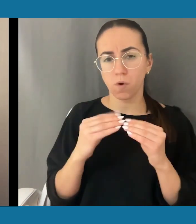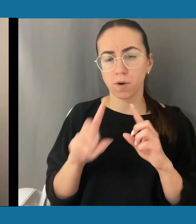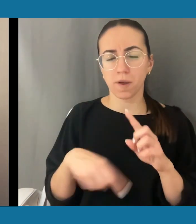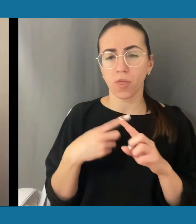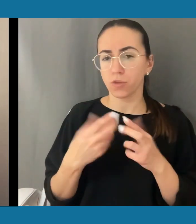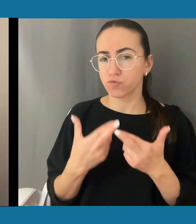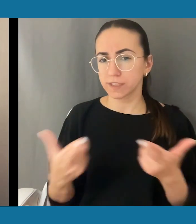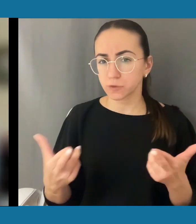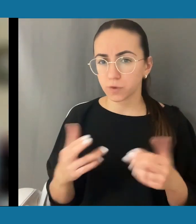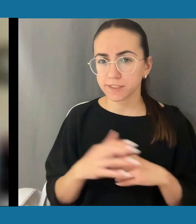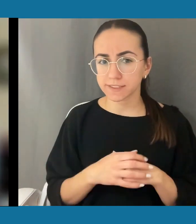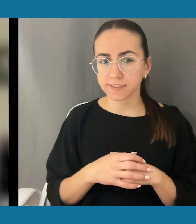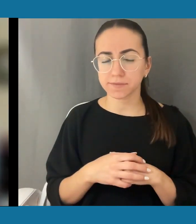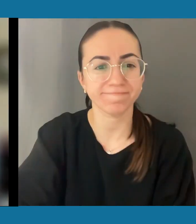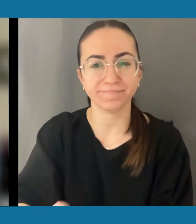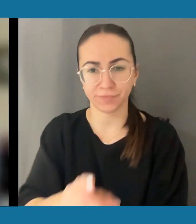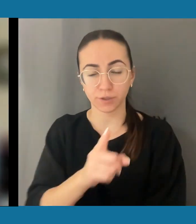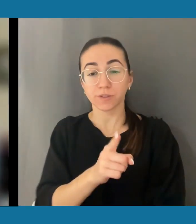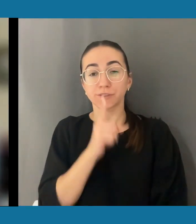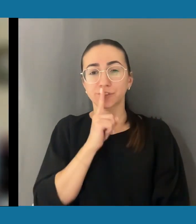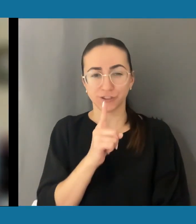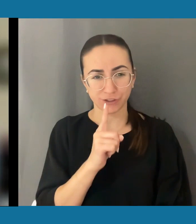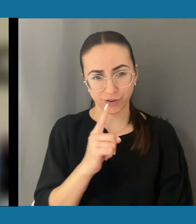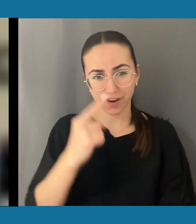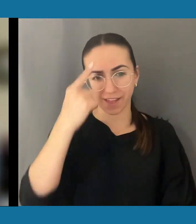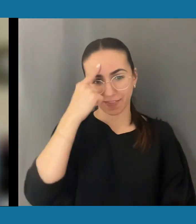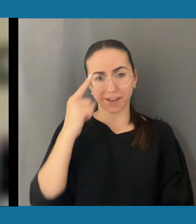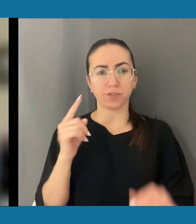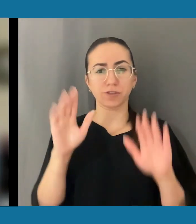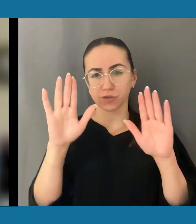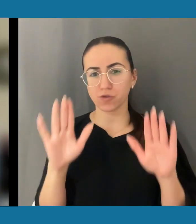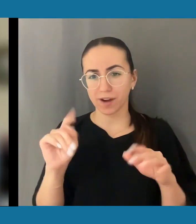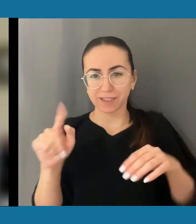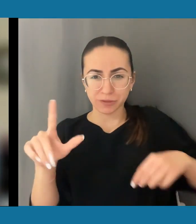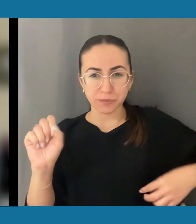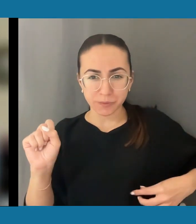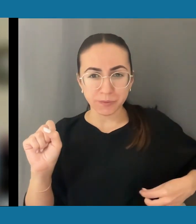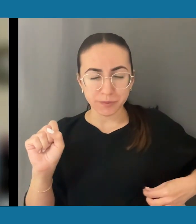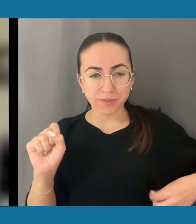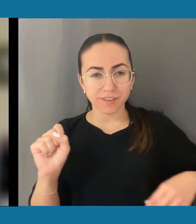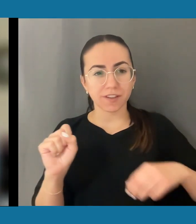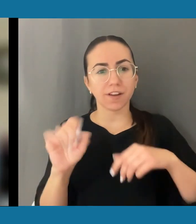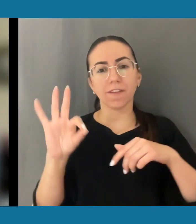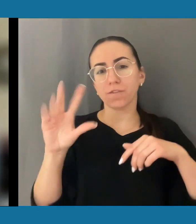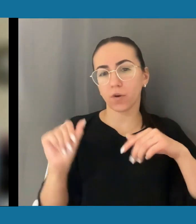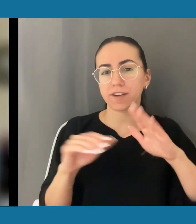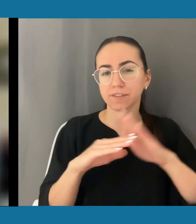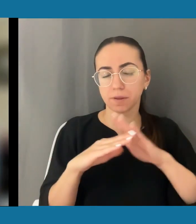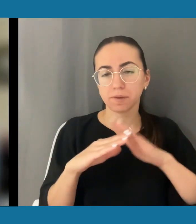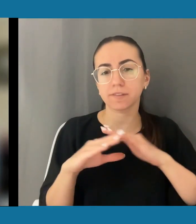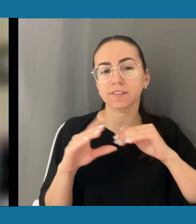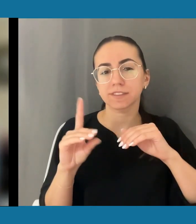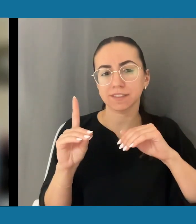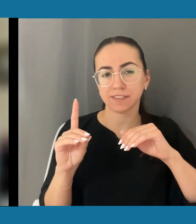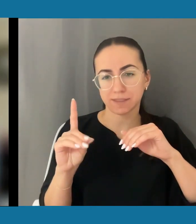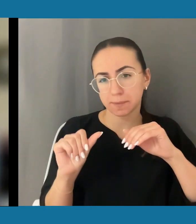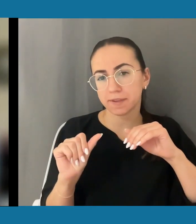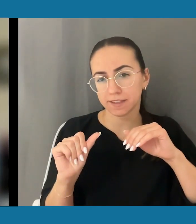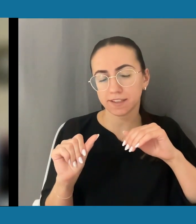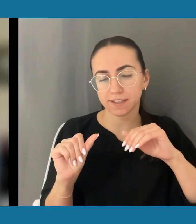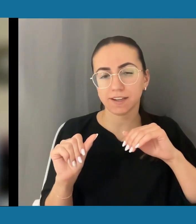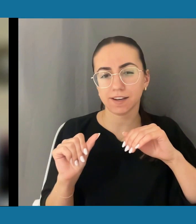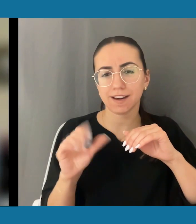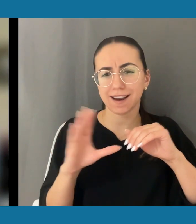ABLE accounts? Sure. I mean, I think one of the great tools, and the Florida Developmental Disability Council has it